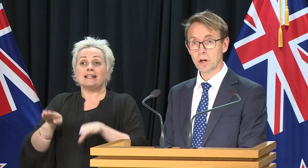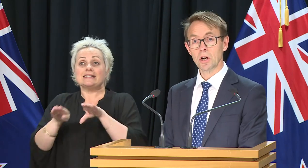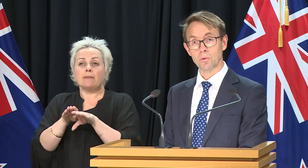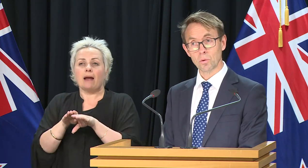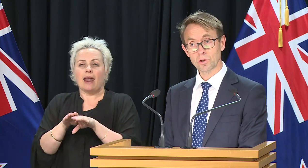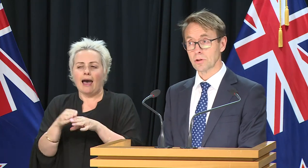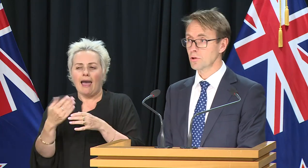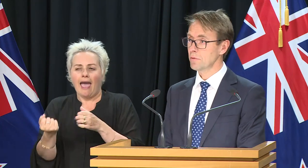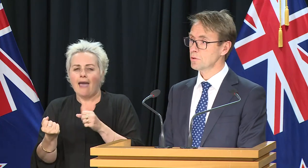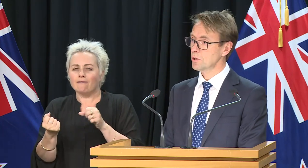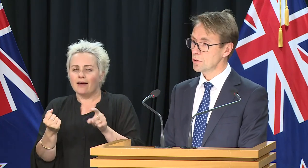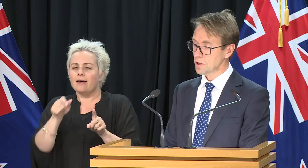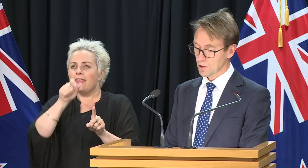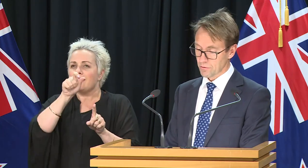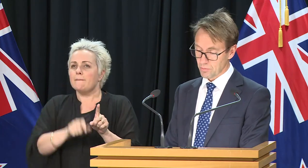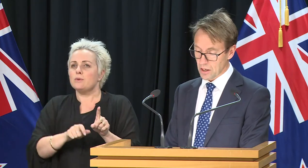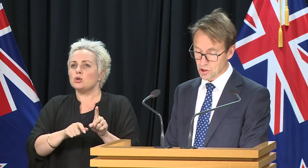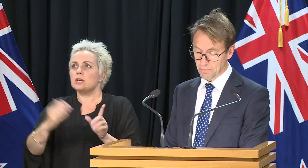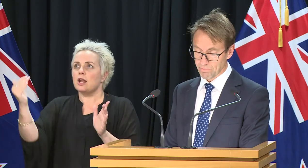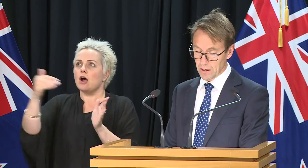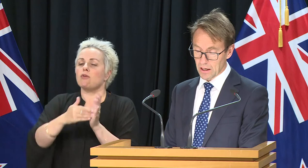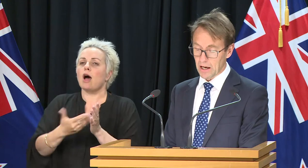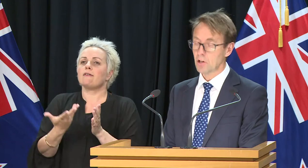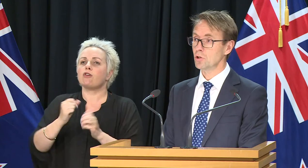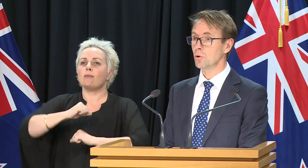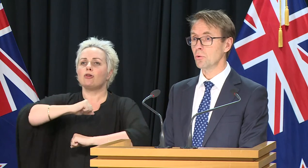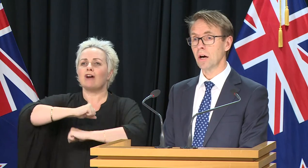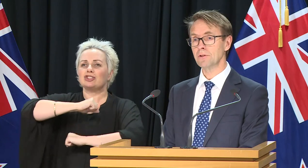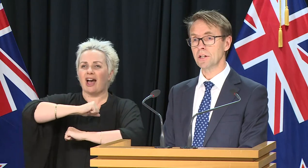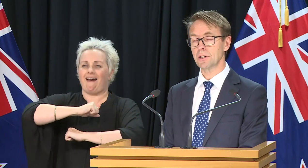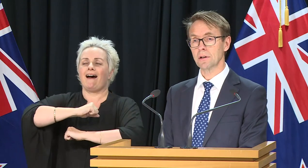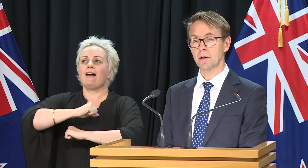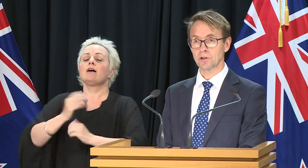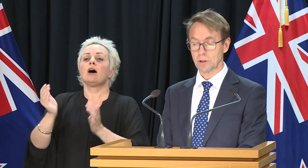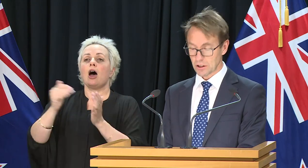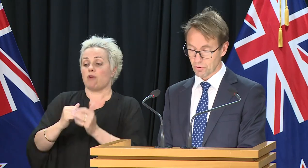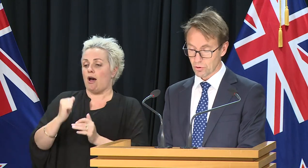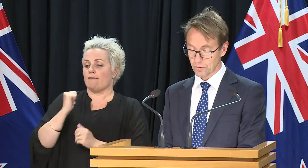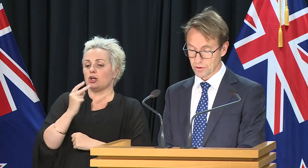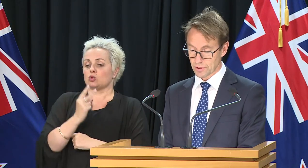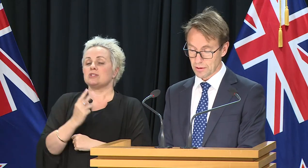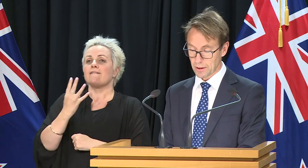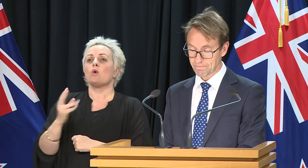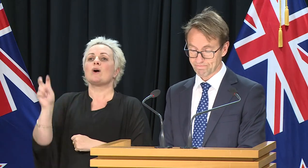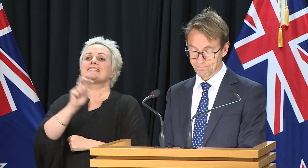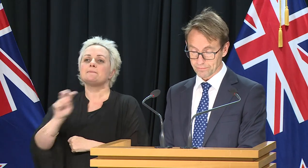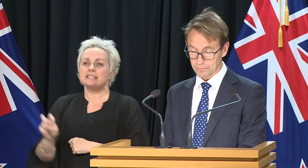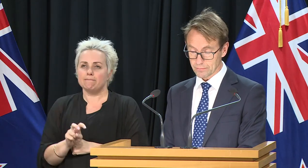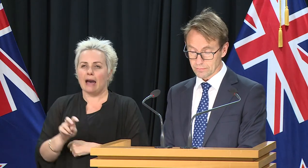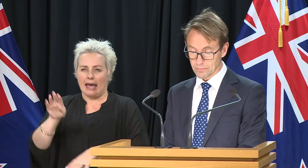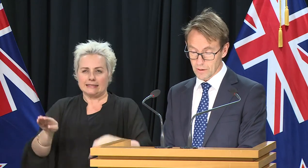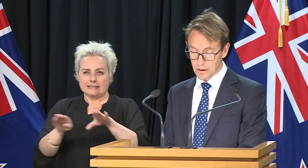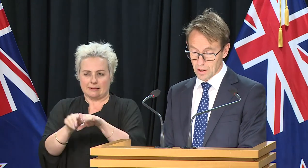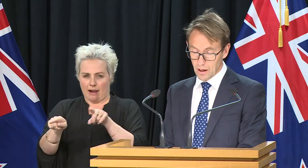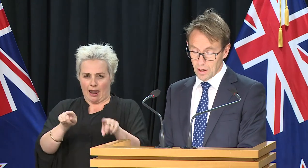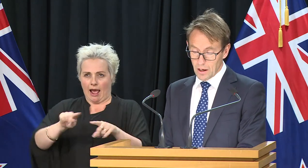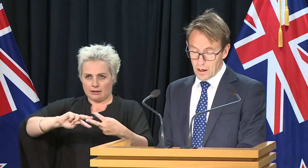individual who also travelled to New Zealand from Russia, and who arrived here on the 24th of September.